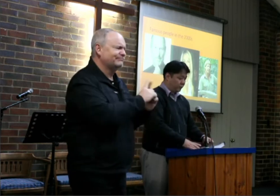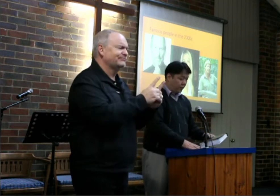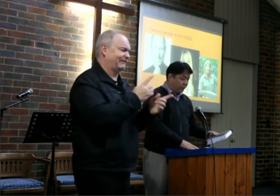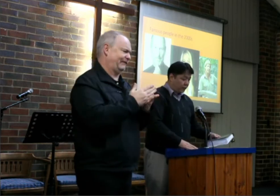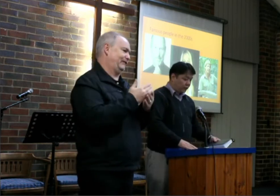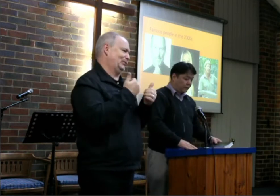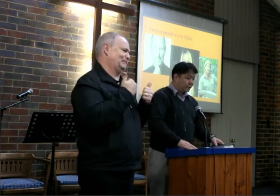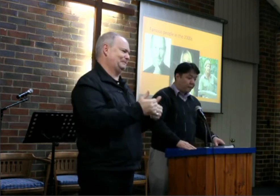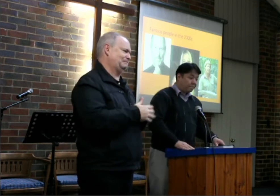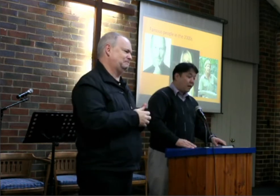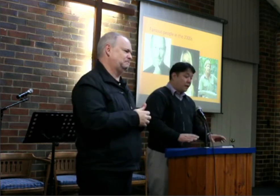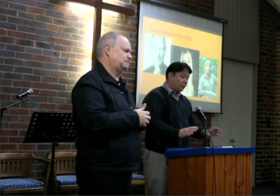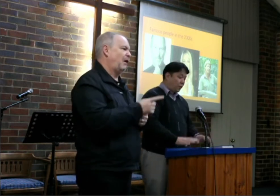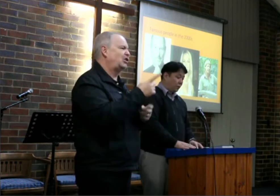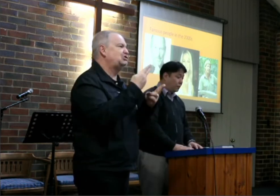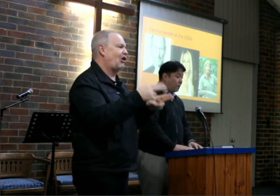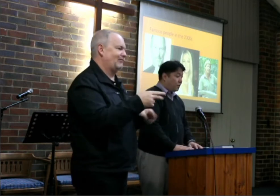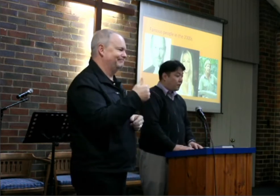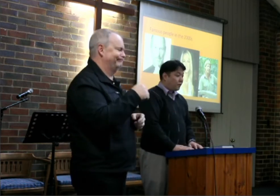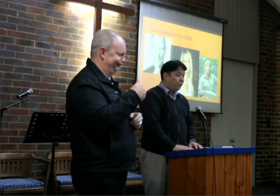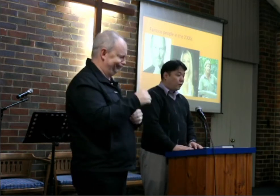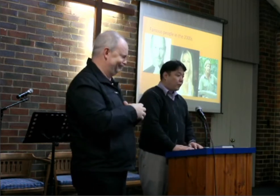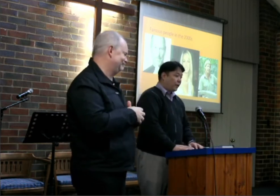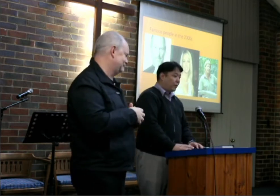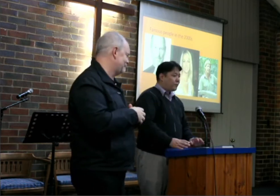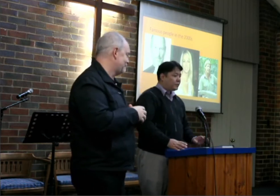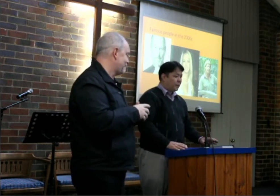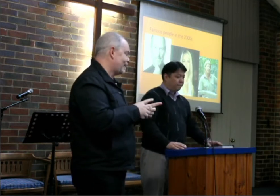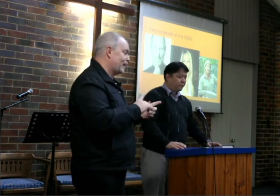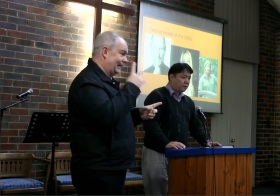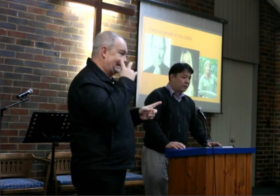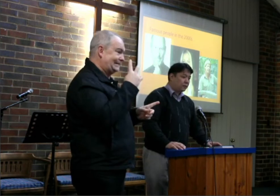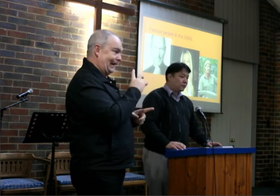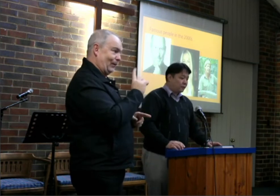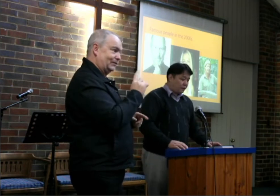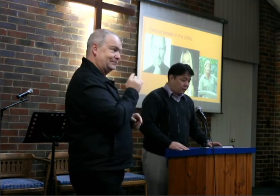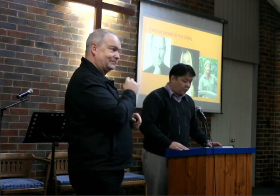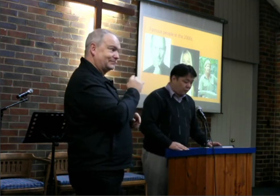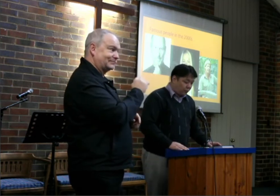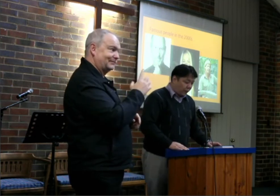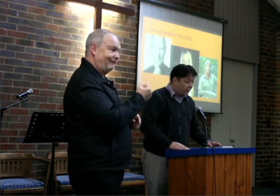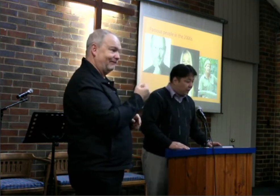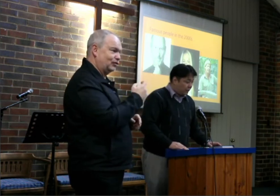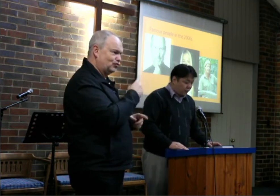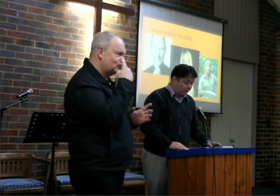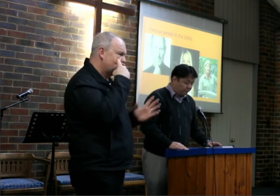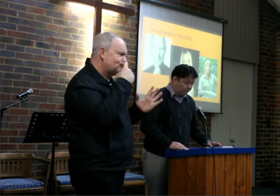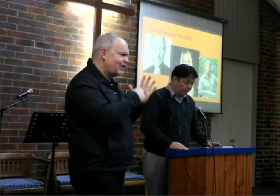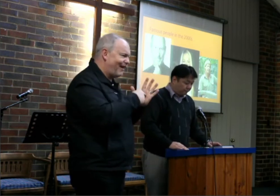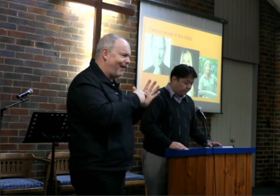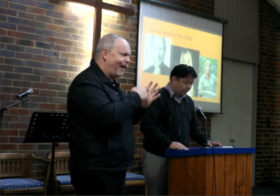good. Yeah. So, what can you see? Do you recognize any